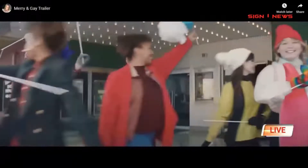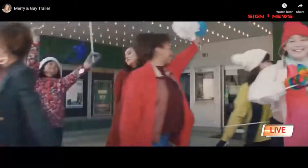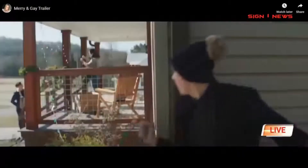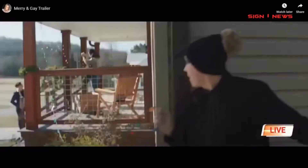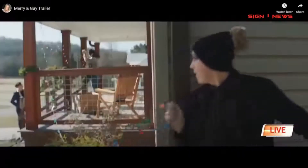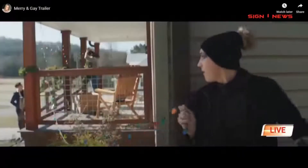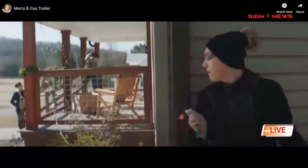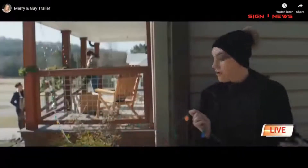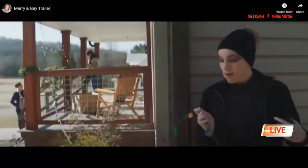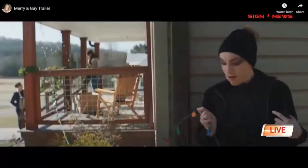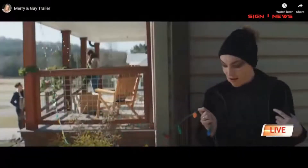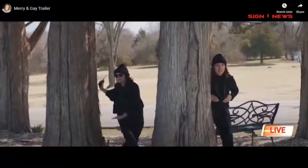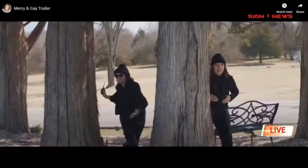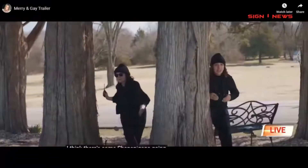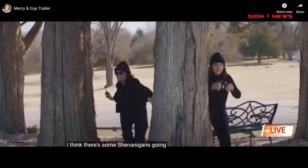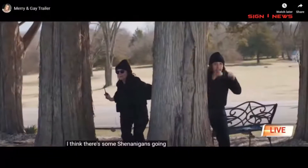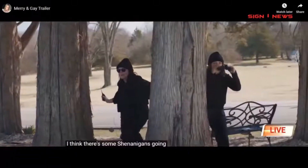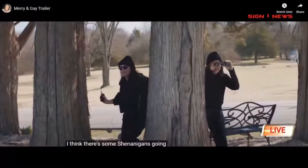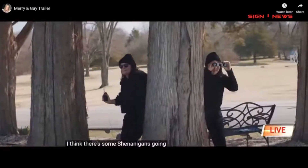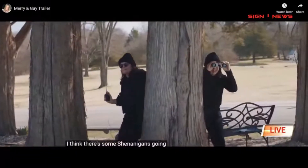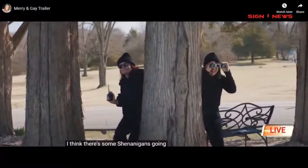I think there's some shenanigans going on.